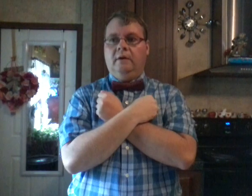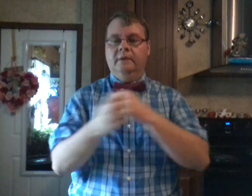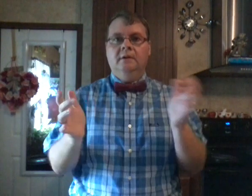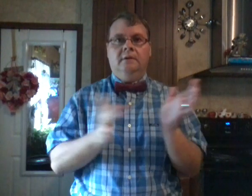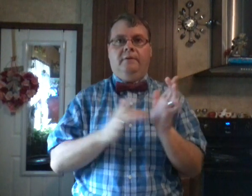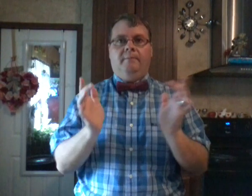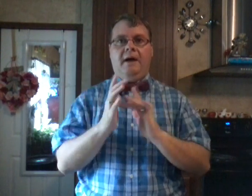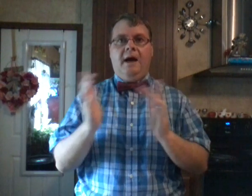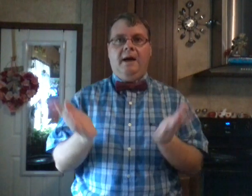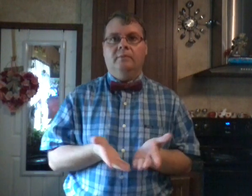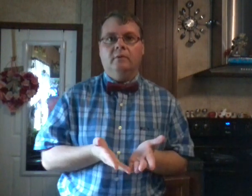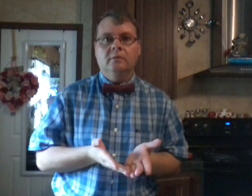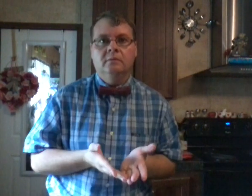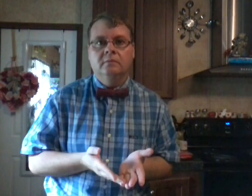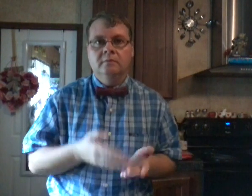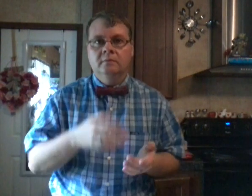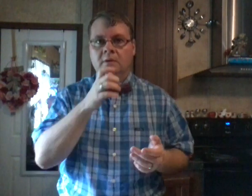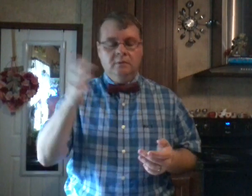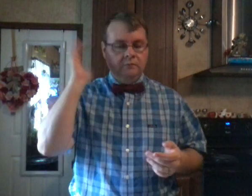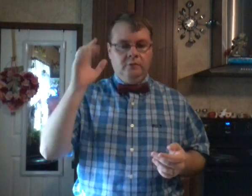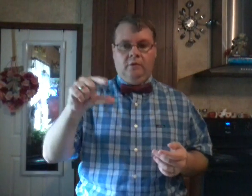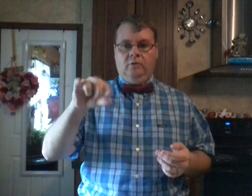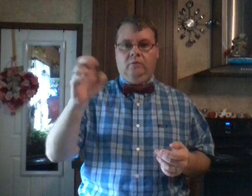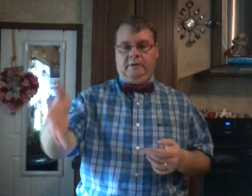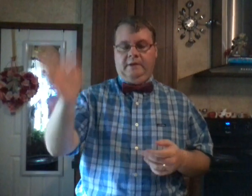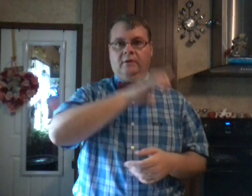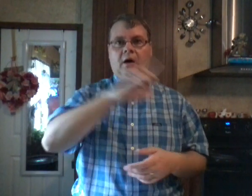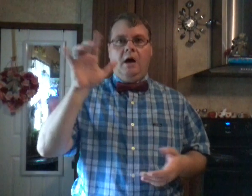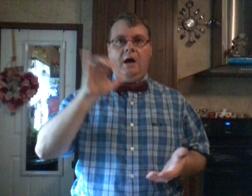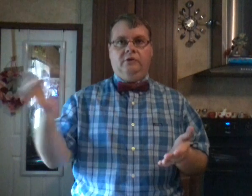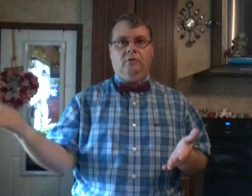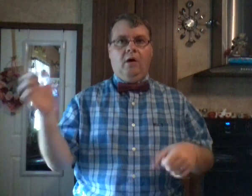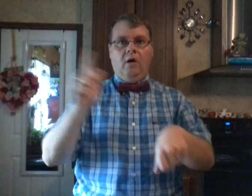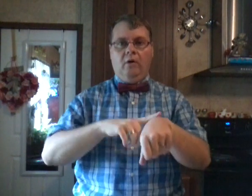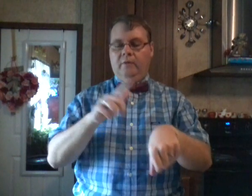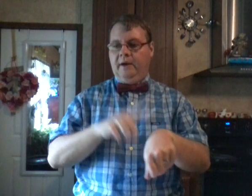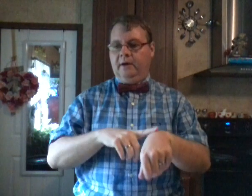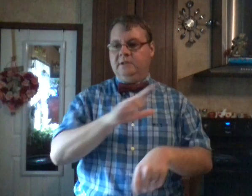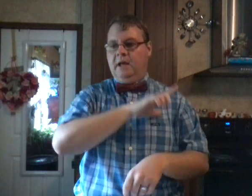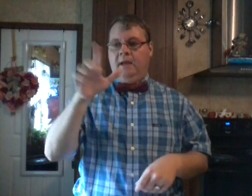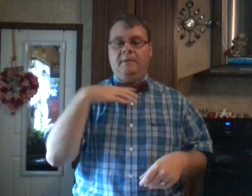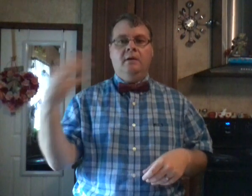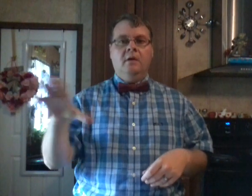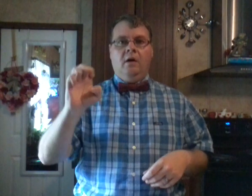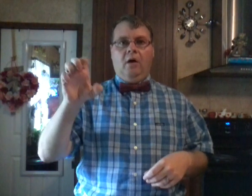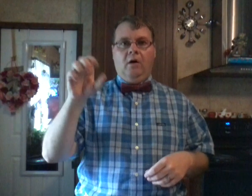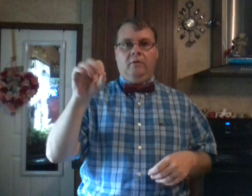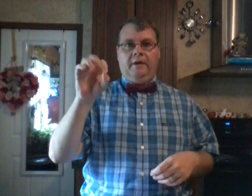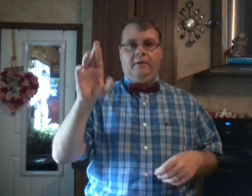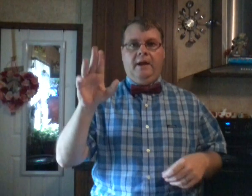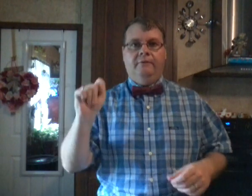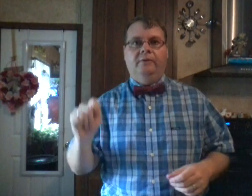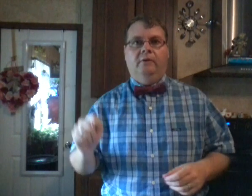love the Bible, you know, who will give God, you know, all their time and all their effort.